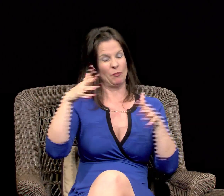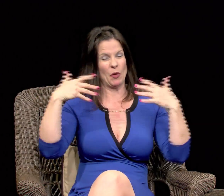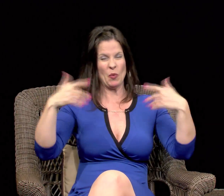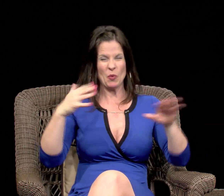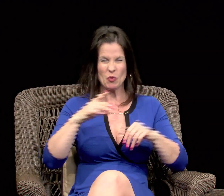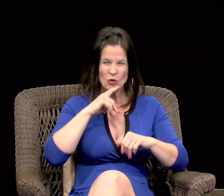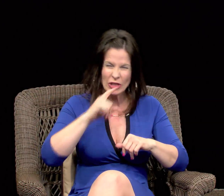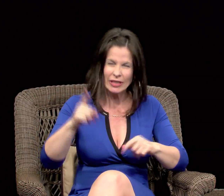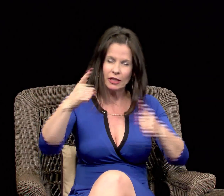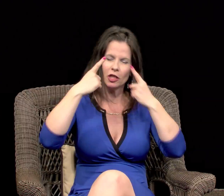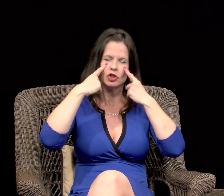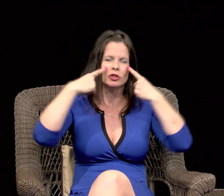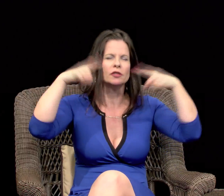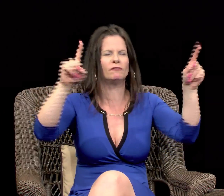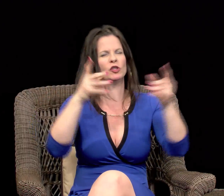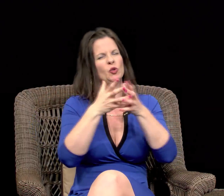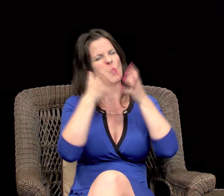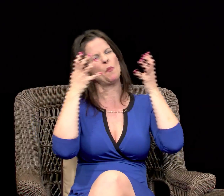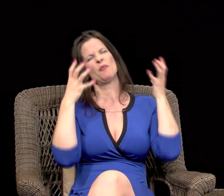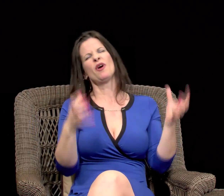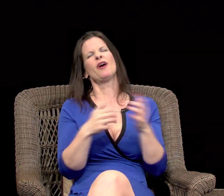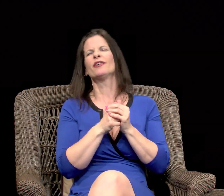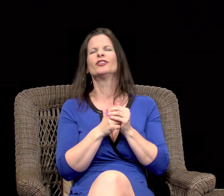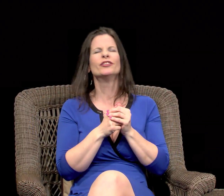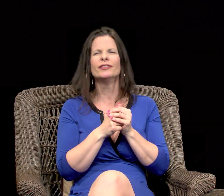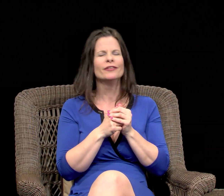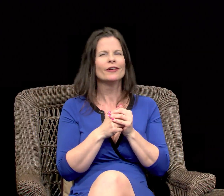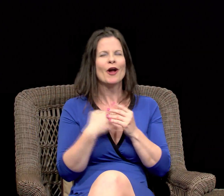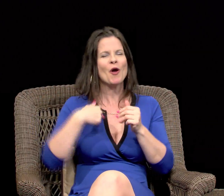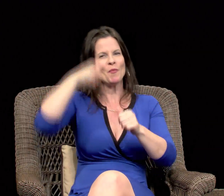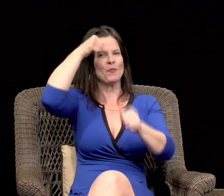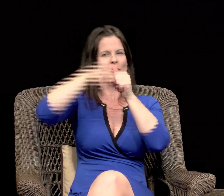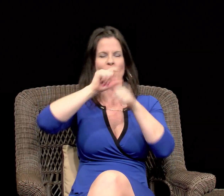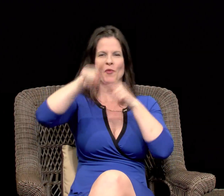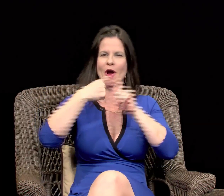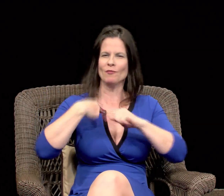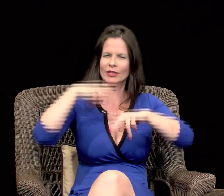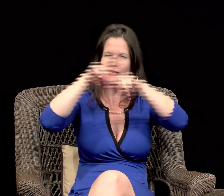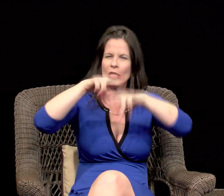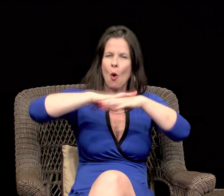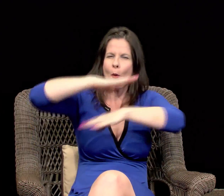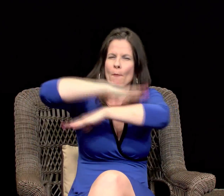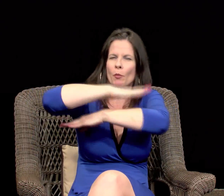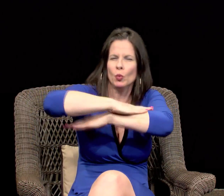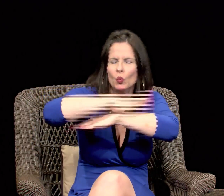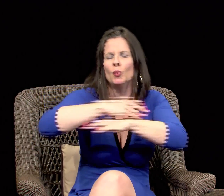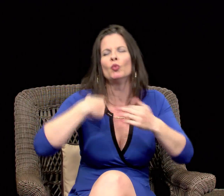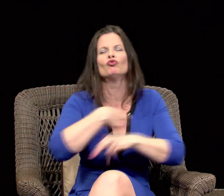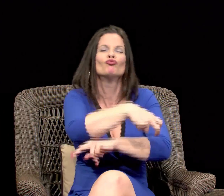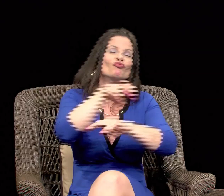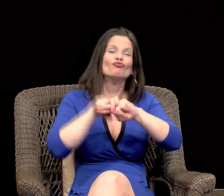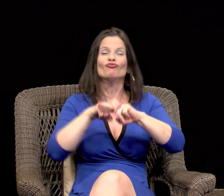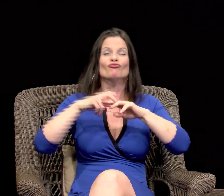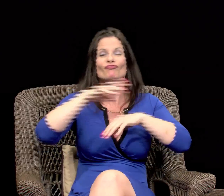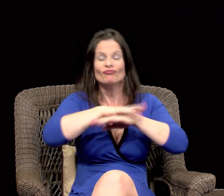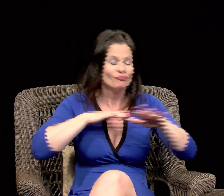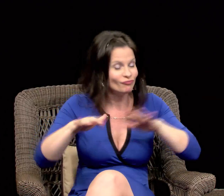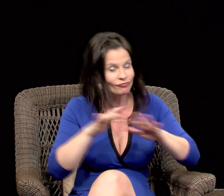immediately. And really, she is so very successful. I remember I was sitting at a booth. I had been